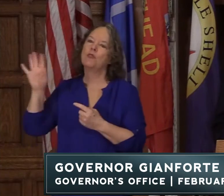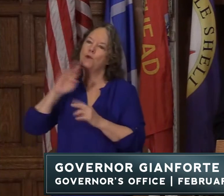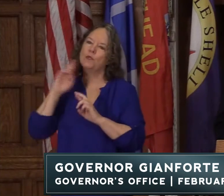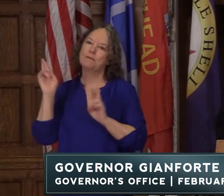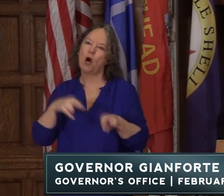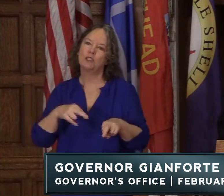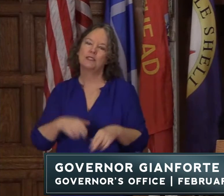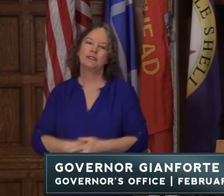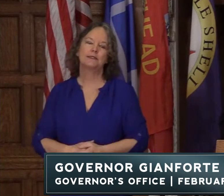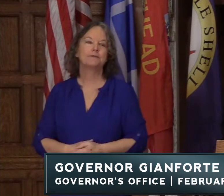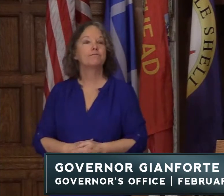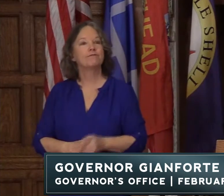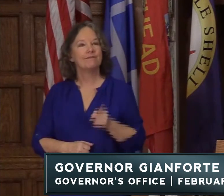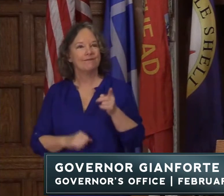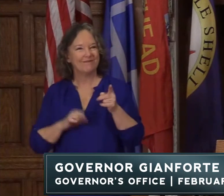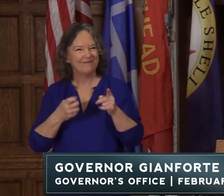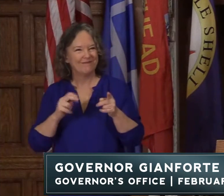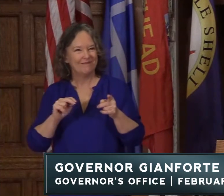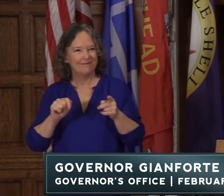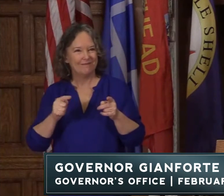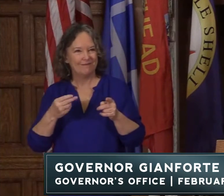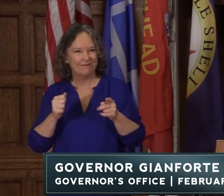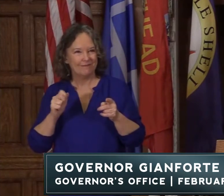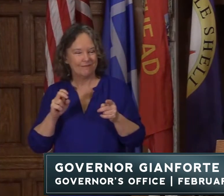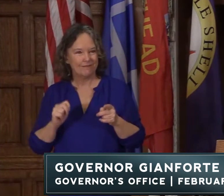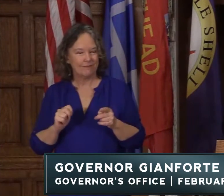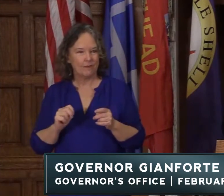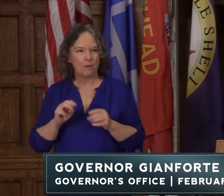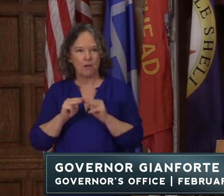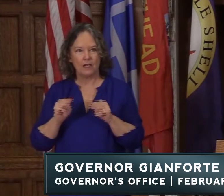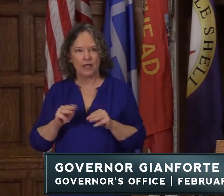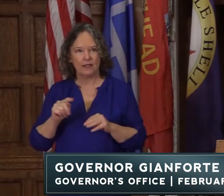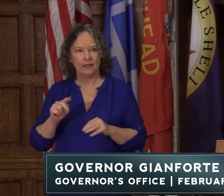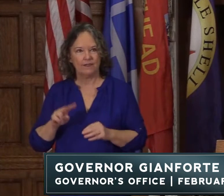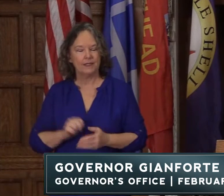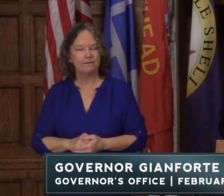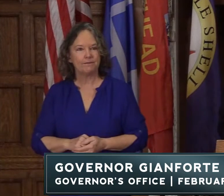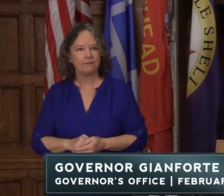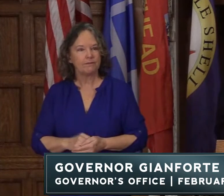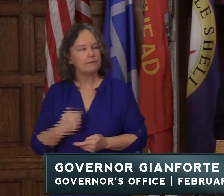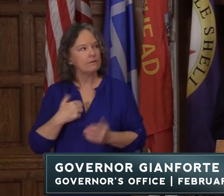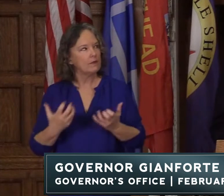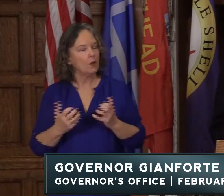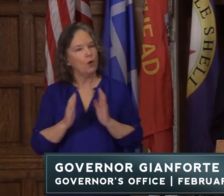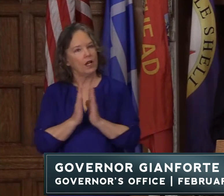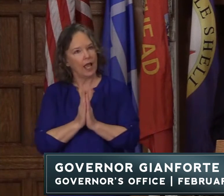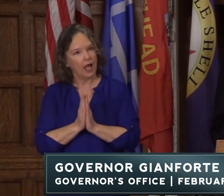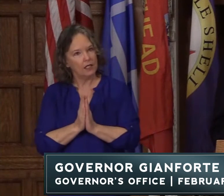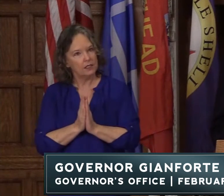Jonathan? Governor, thank you. Jonathan Amberian, Montana Television Network. I wanted to check the